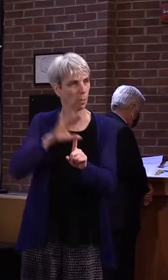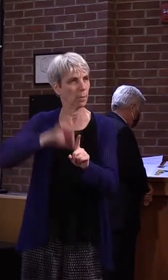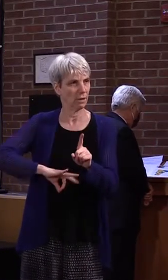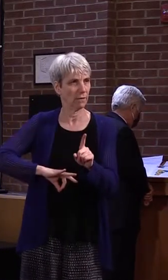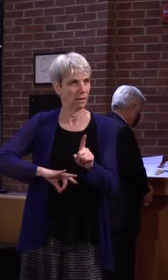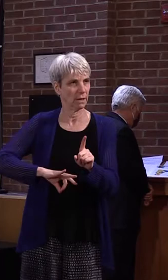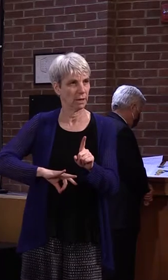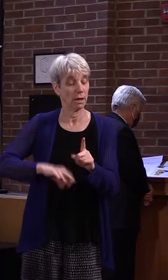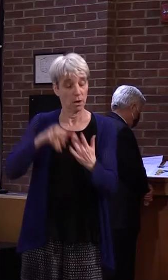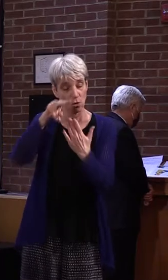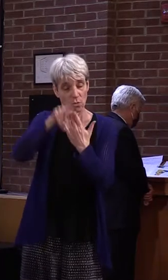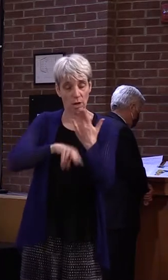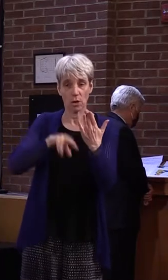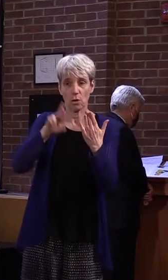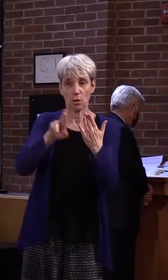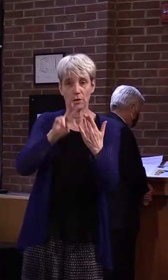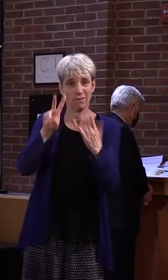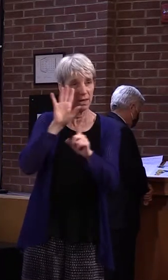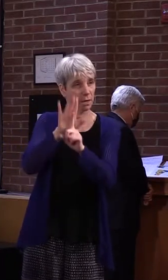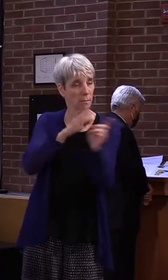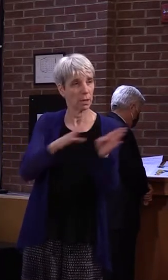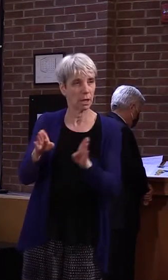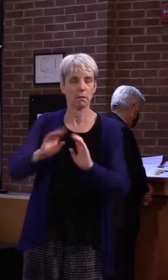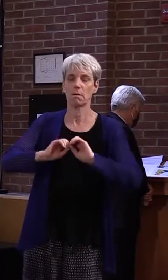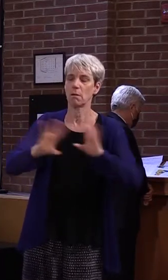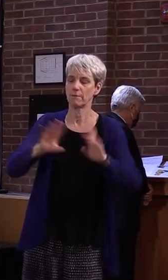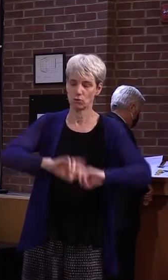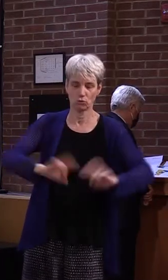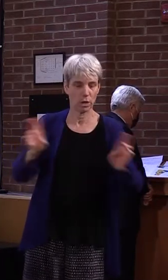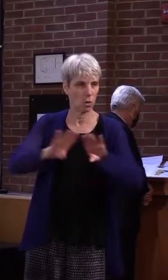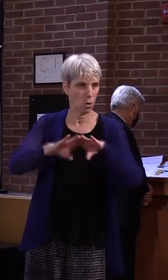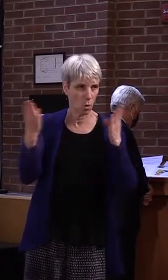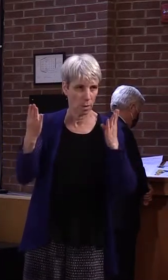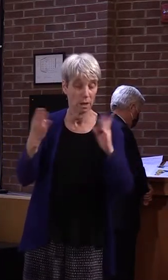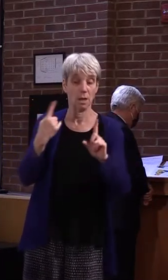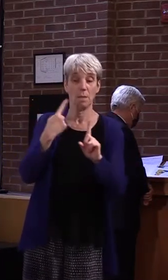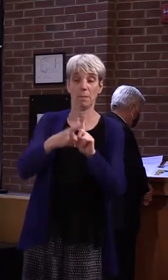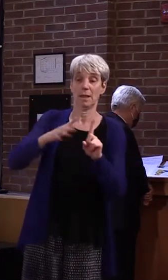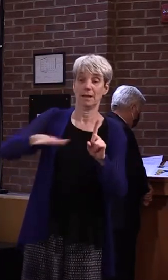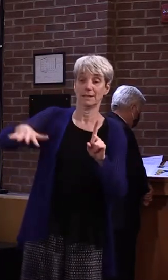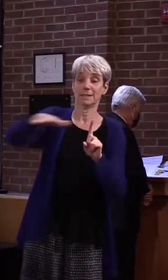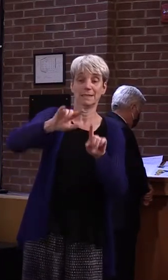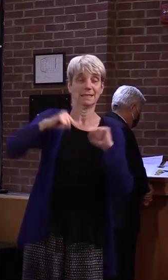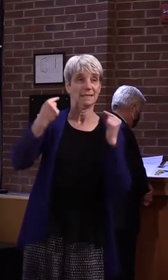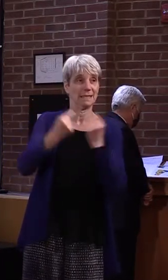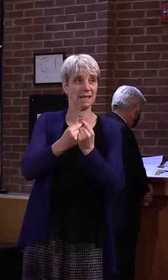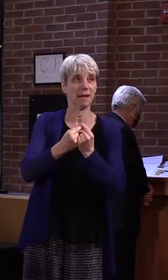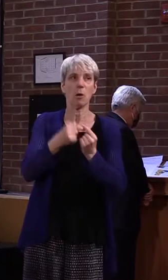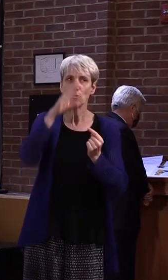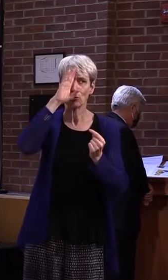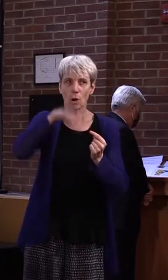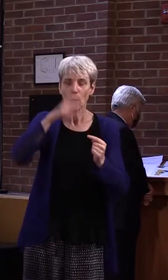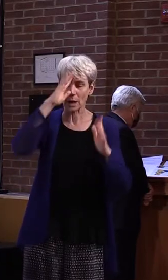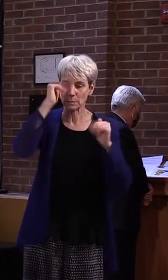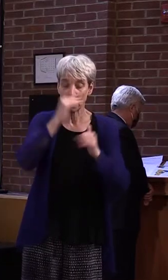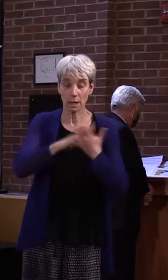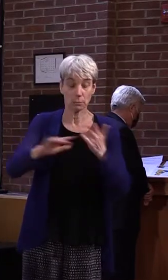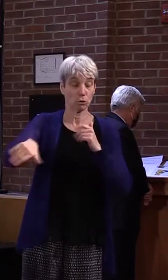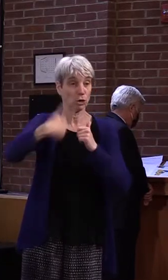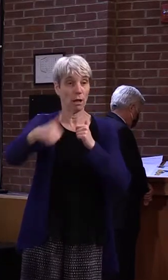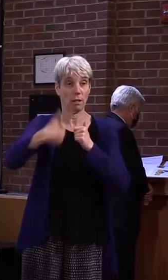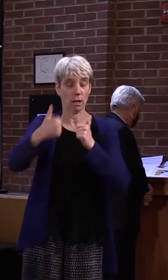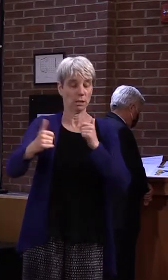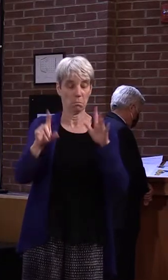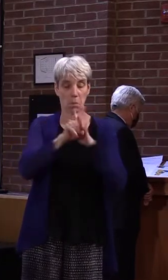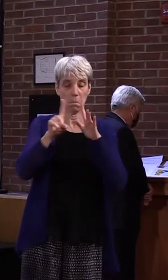they ready to reopen their school, but they are also well prepared as a team to navigate the new challenges that this semester will inevitably bring.